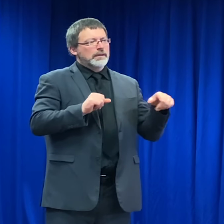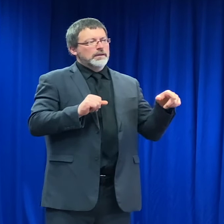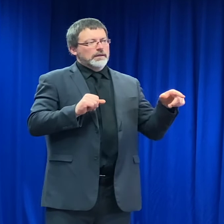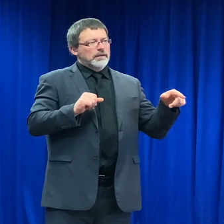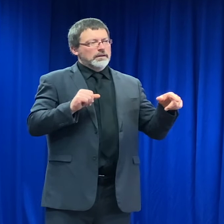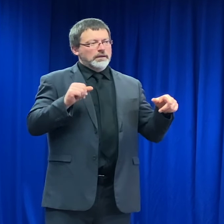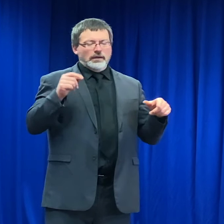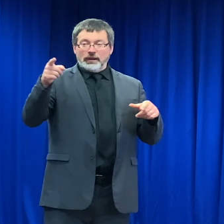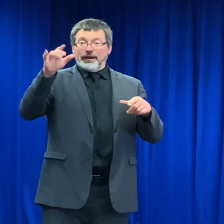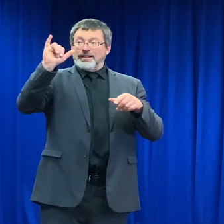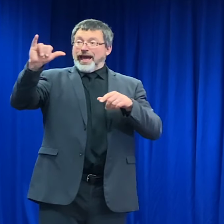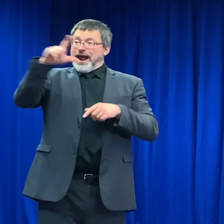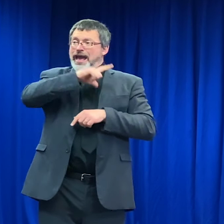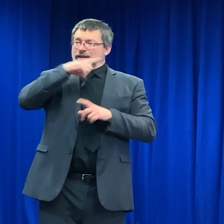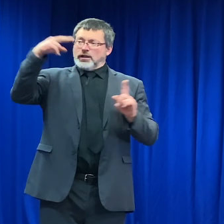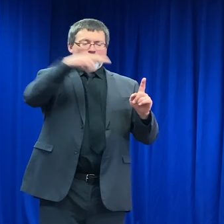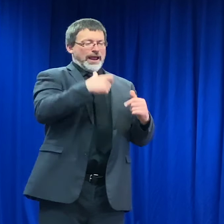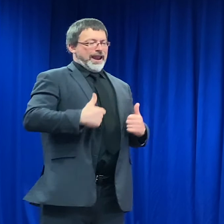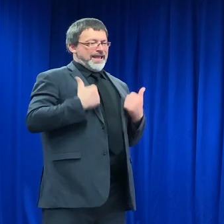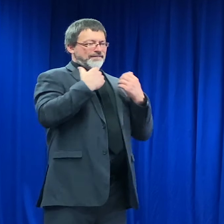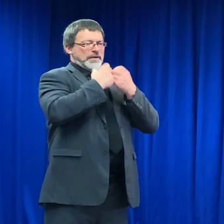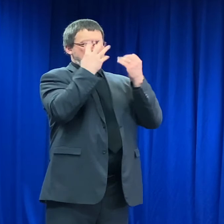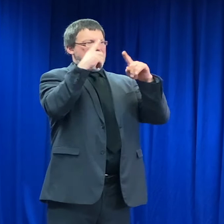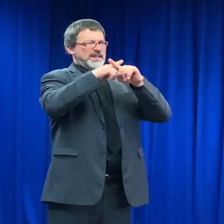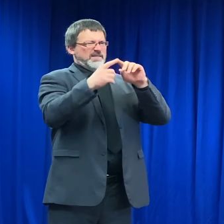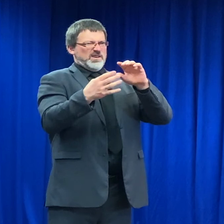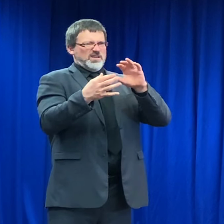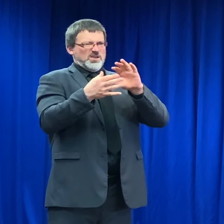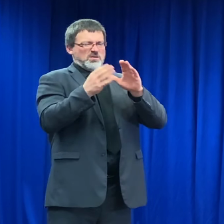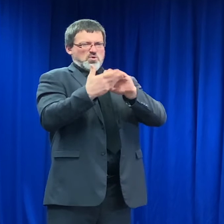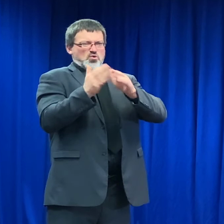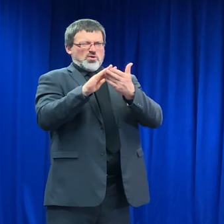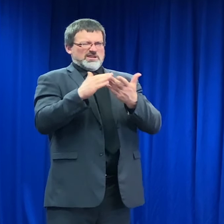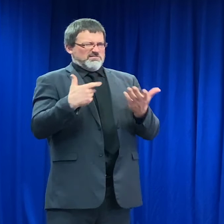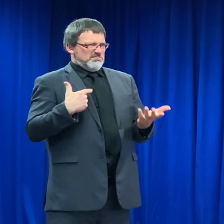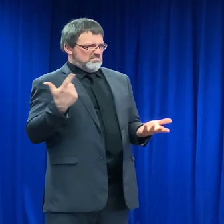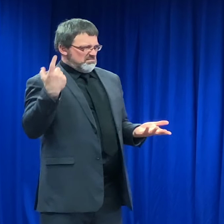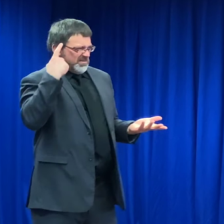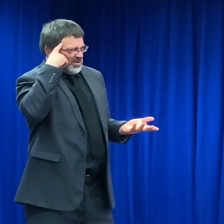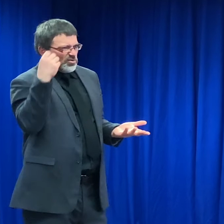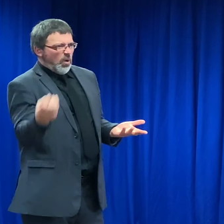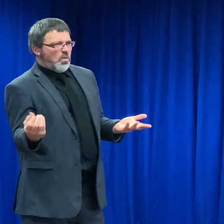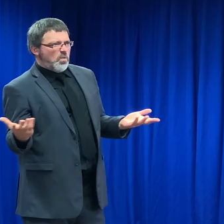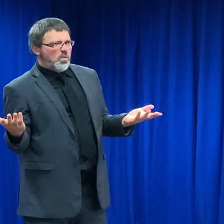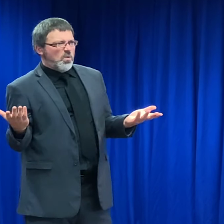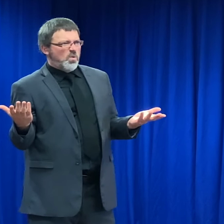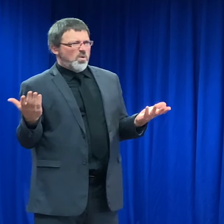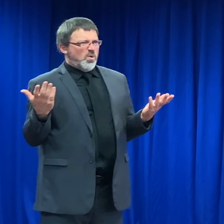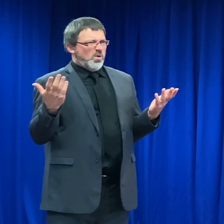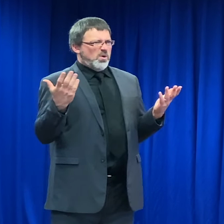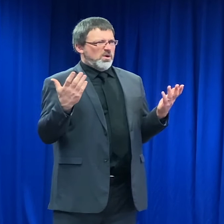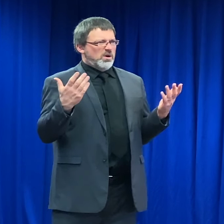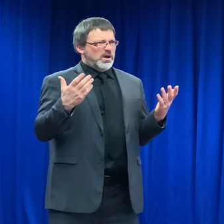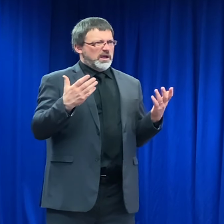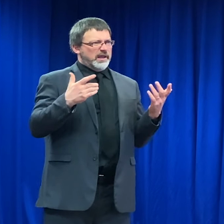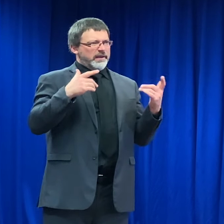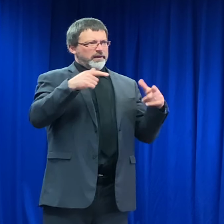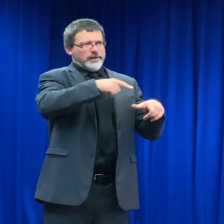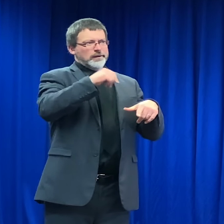that's a bad thing. As if unless you have 2 acres and a white picket fence and a house with a mortgage, you can't serve or something like